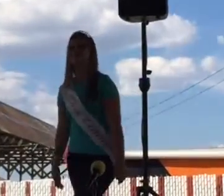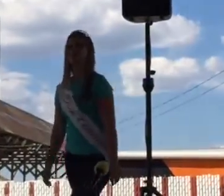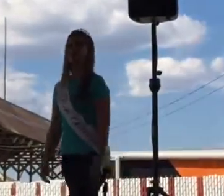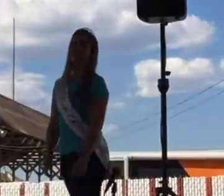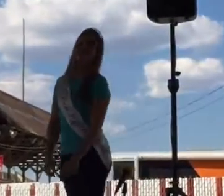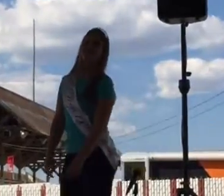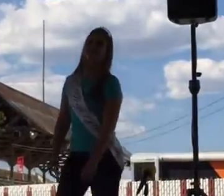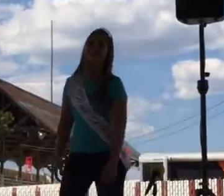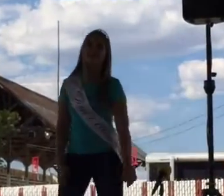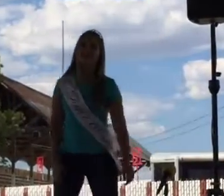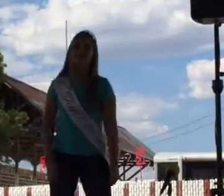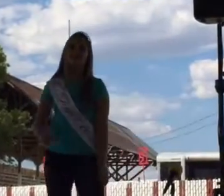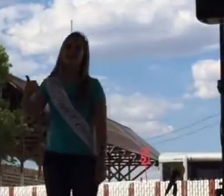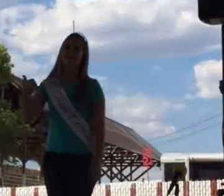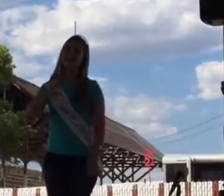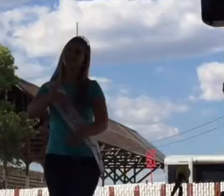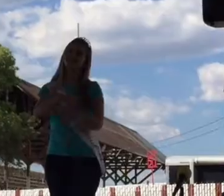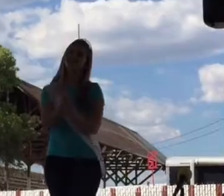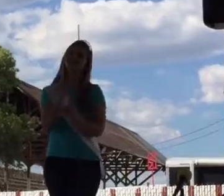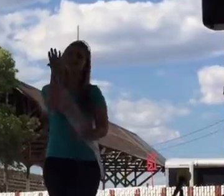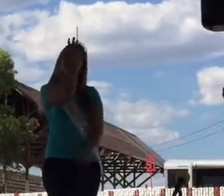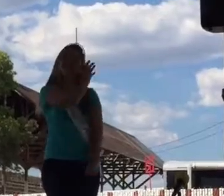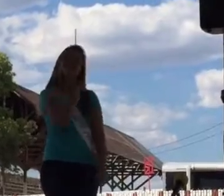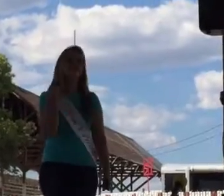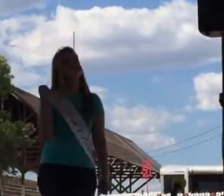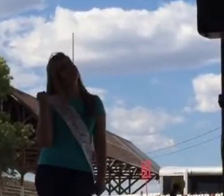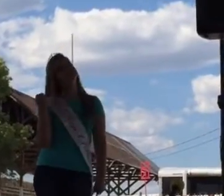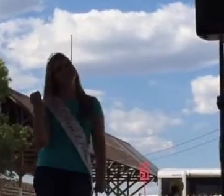Oh-oh That's what makes you beautiful